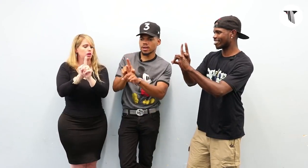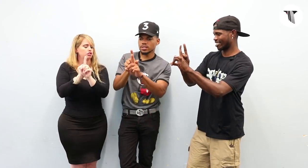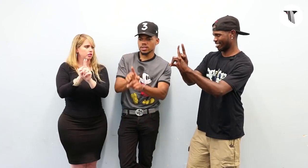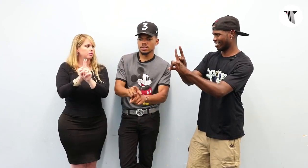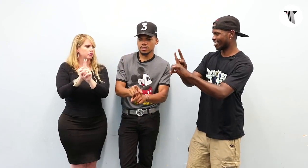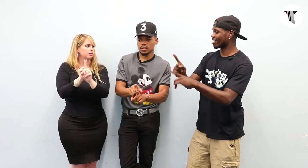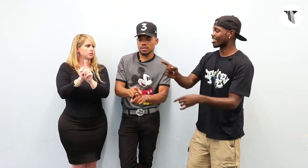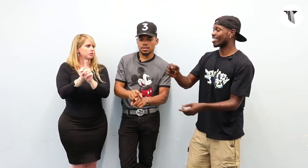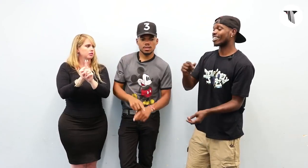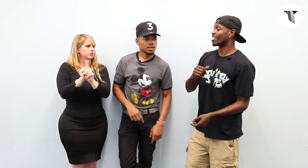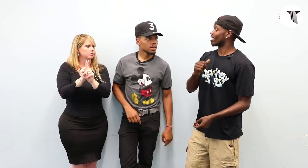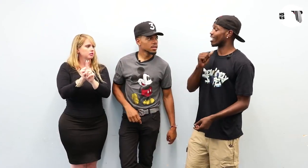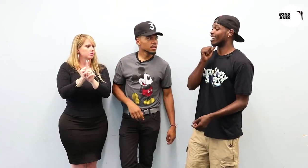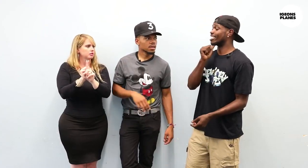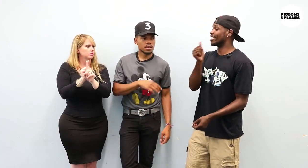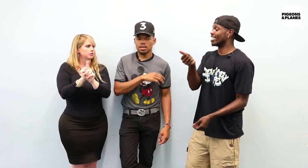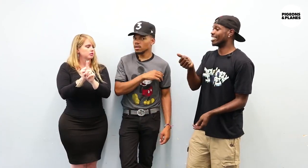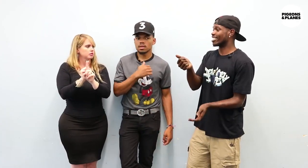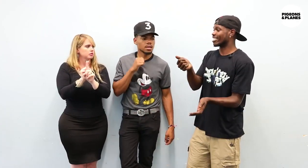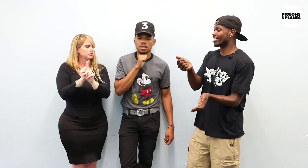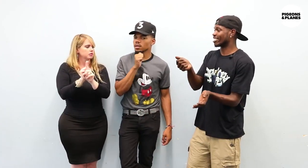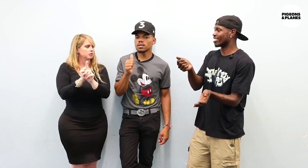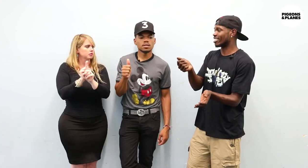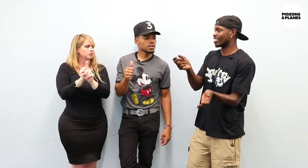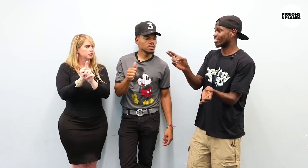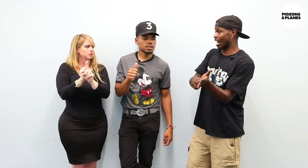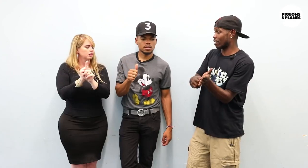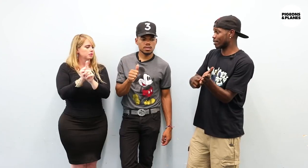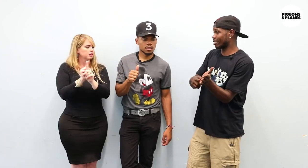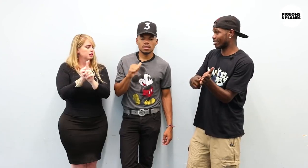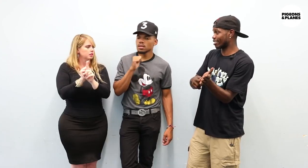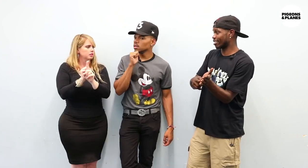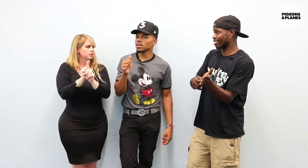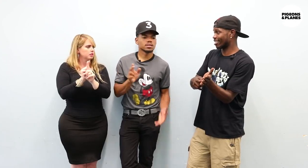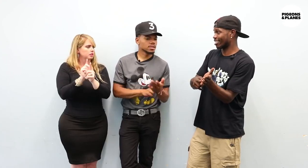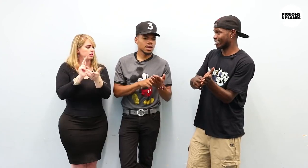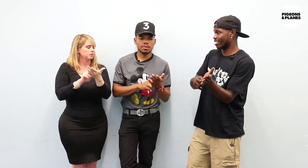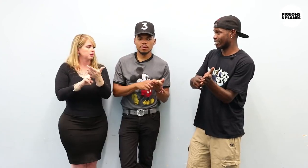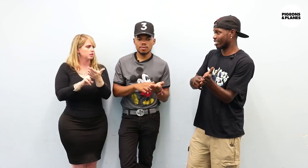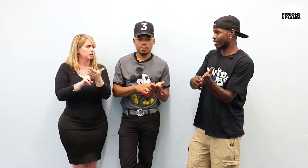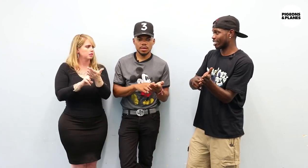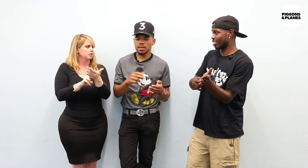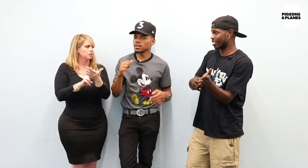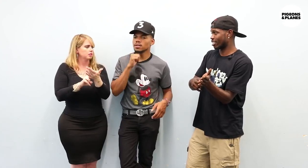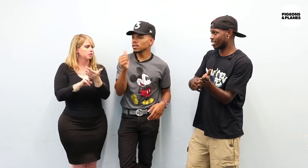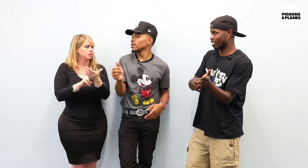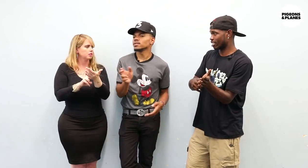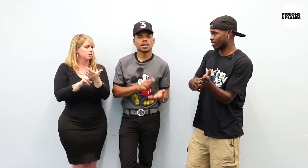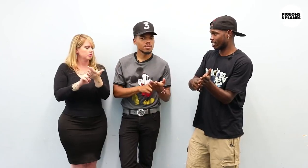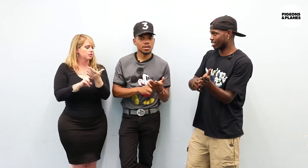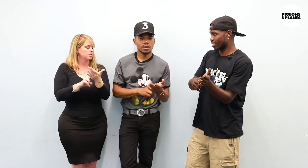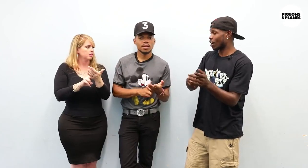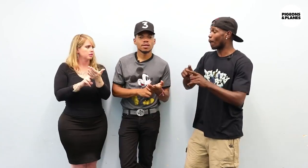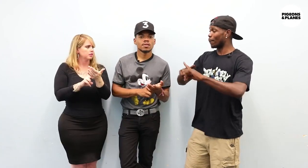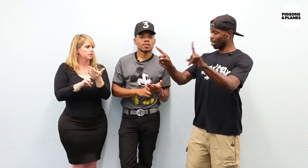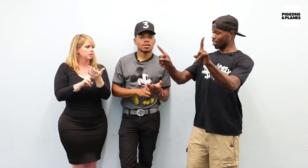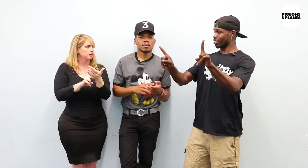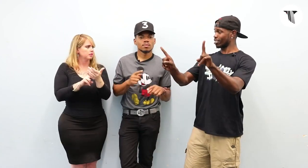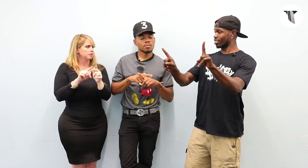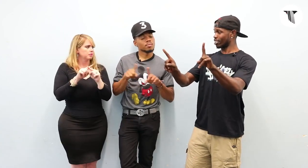prodigy. He did. He didn't sign me. He didn't sign. He didn't sign me.